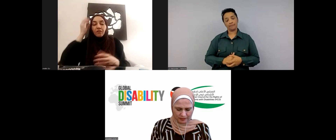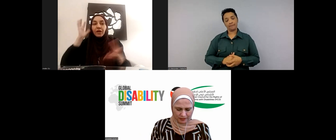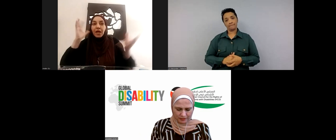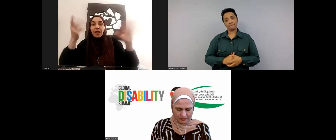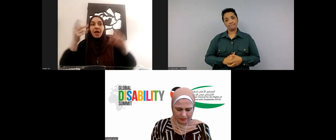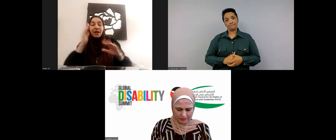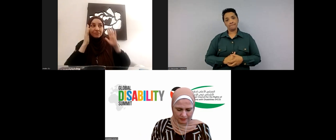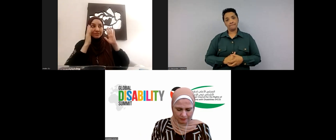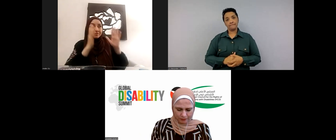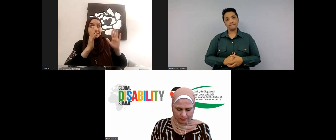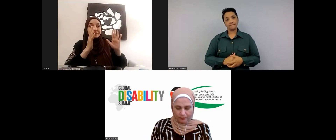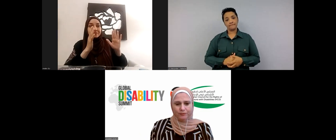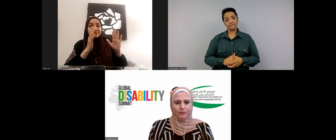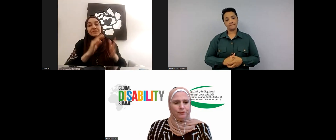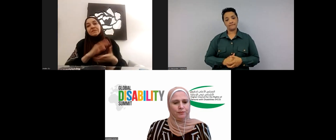especially in